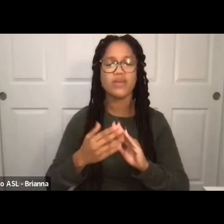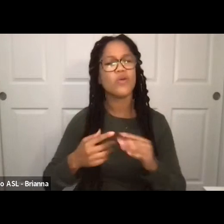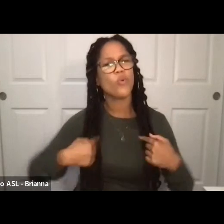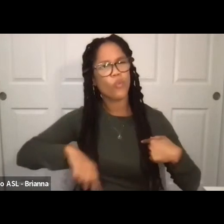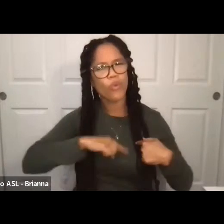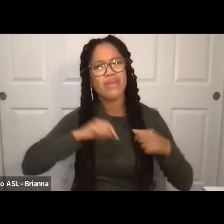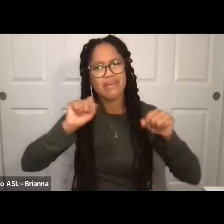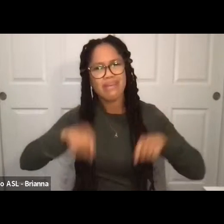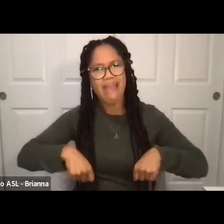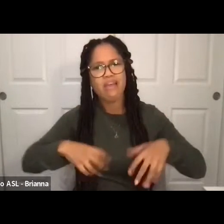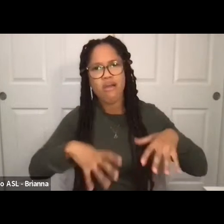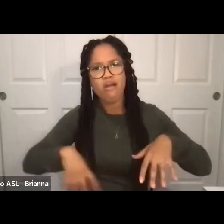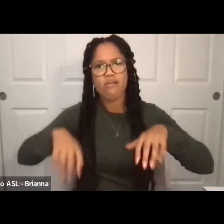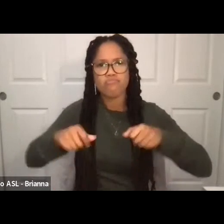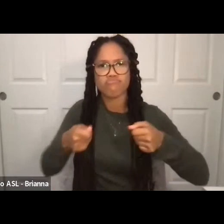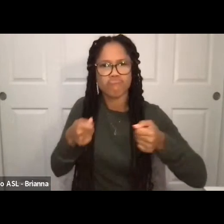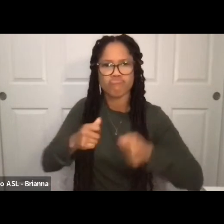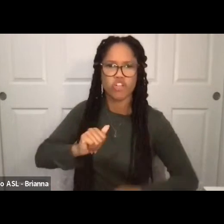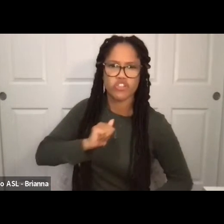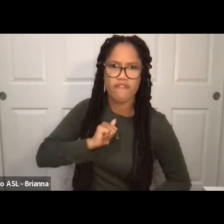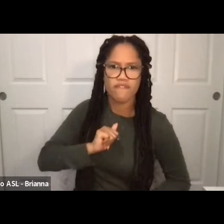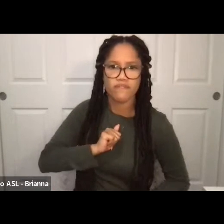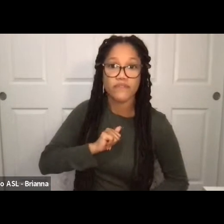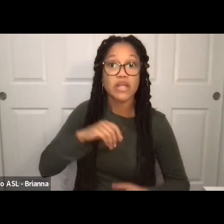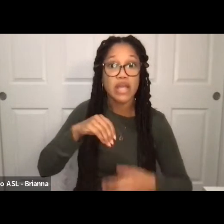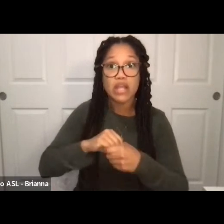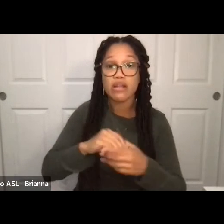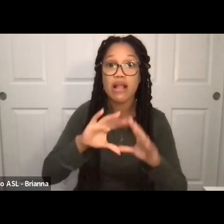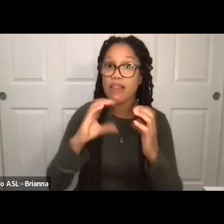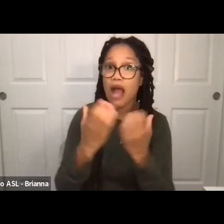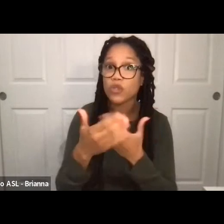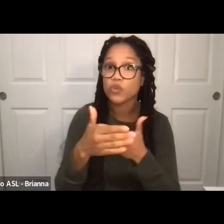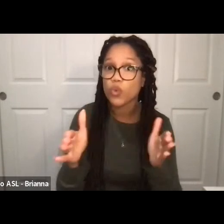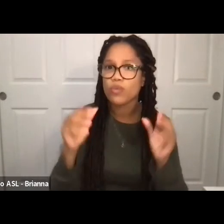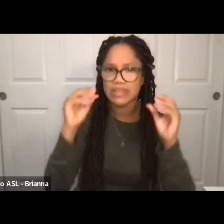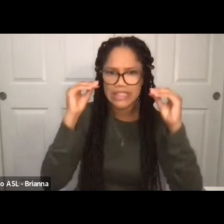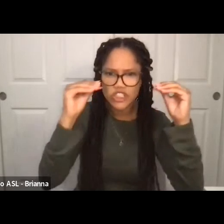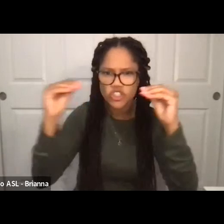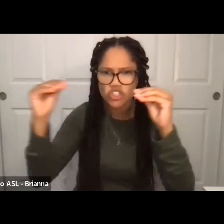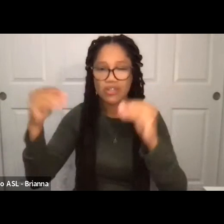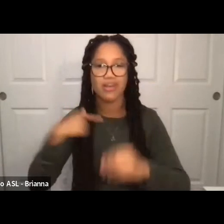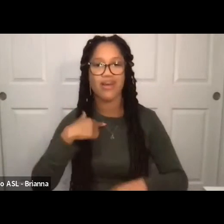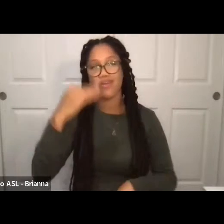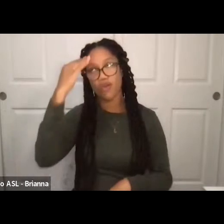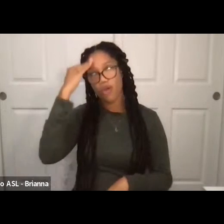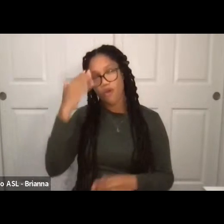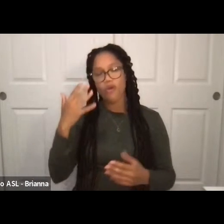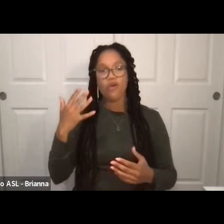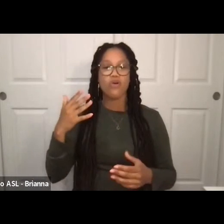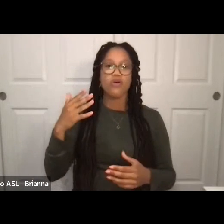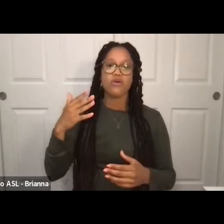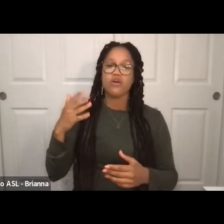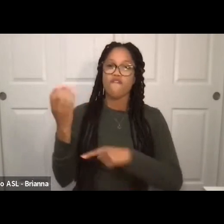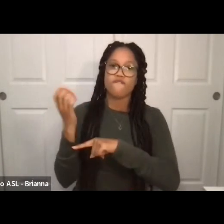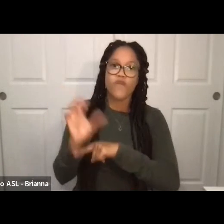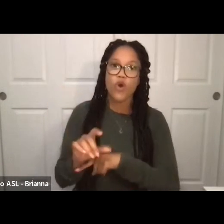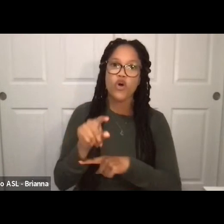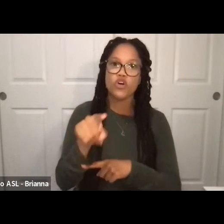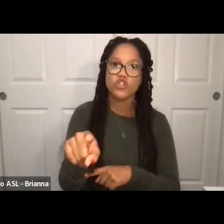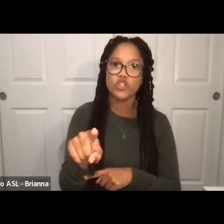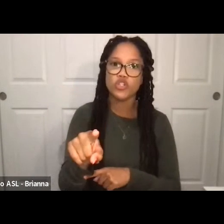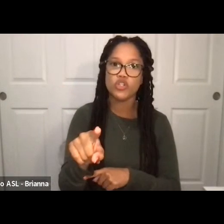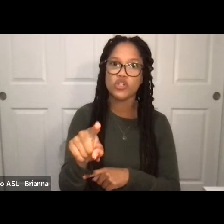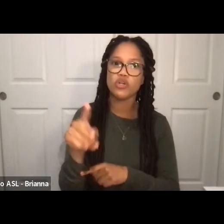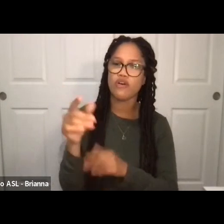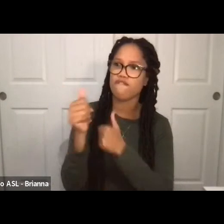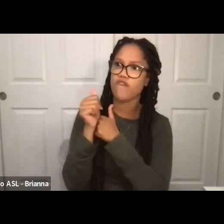autonomy if you teach in your classroom. I know they try to take away the autonomy by making you have by the minute